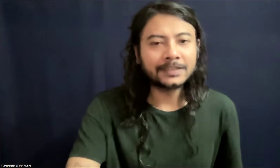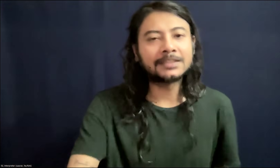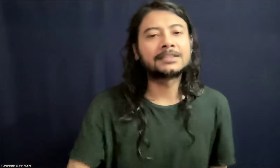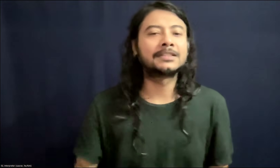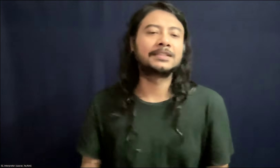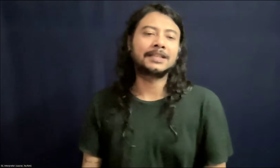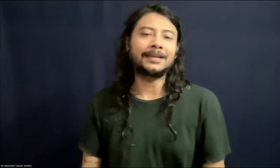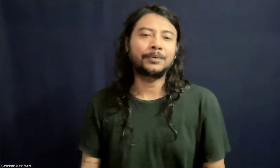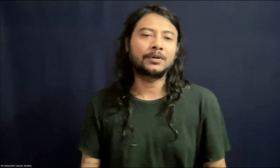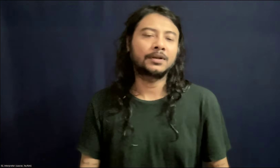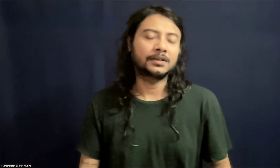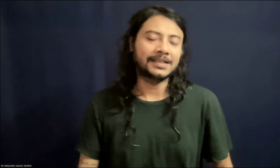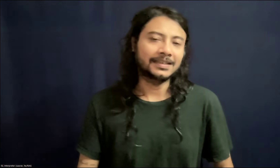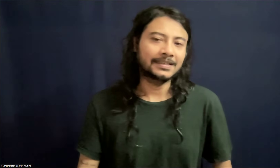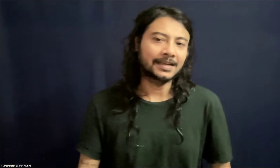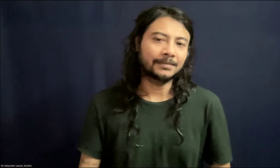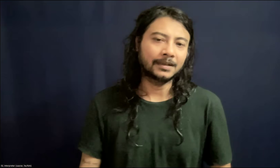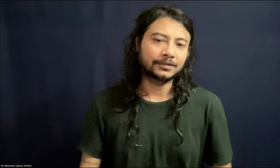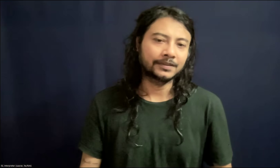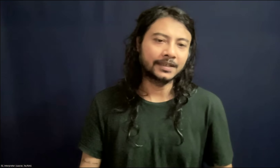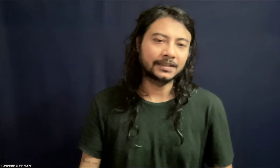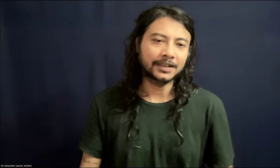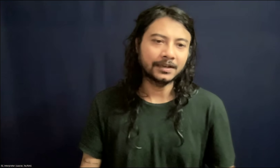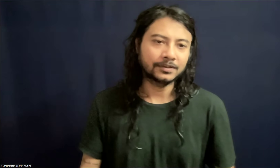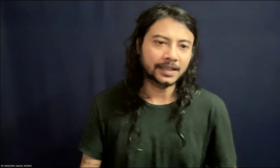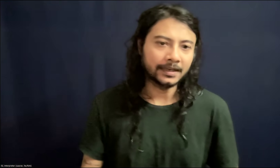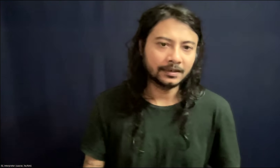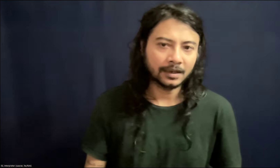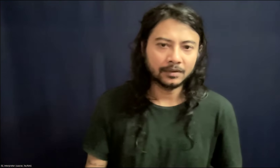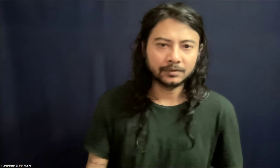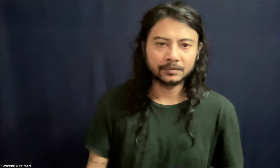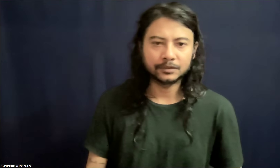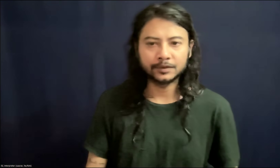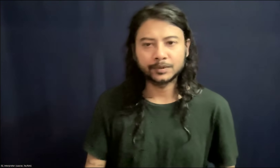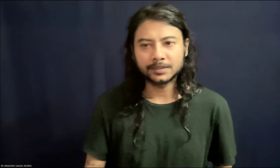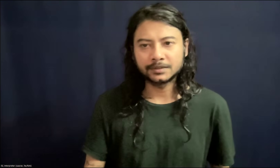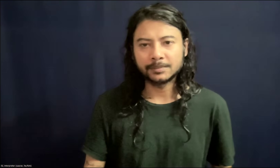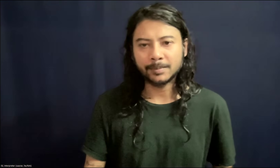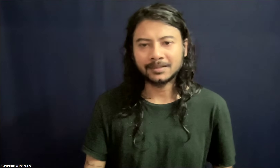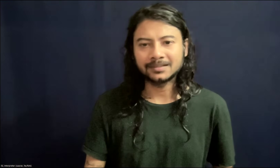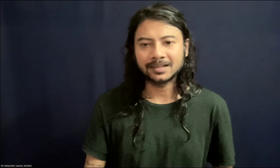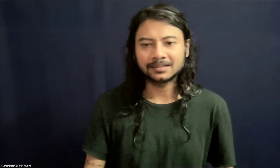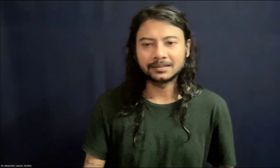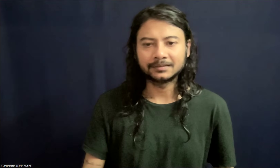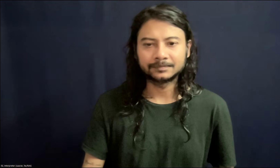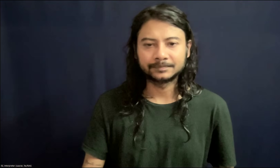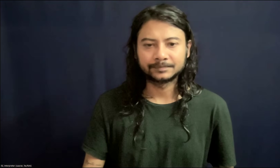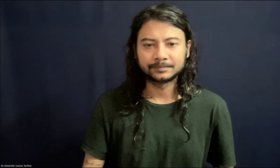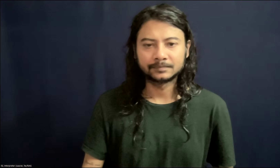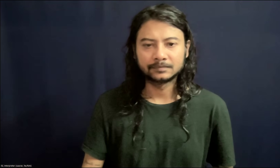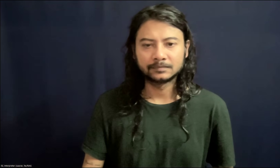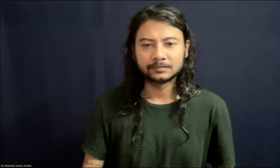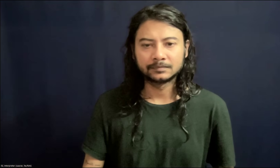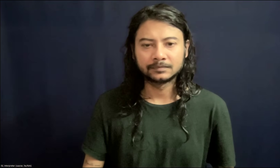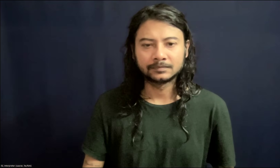Should we type or send it in the chat? Should we send it in the chat or sign? How should we do it? Shilpa Mataji is asking.